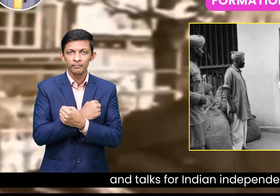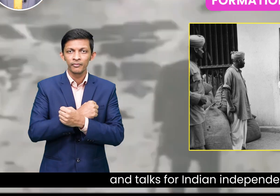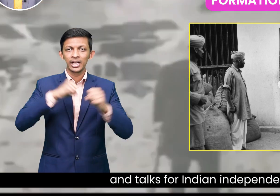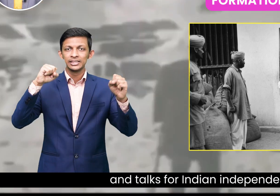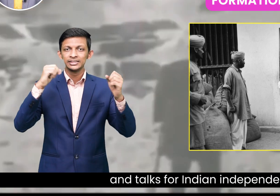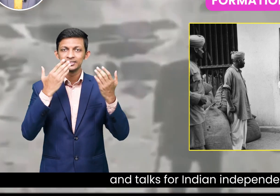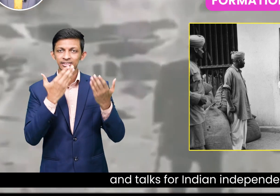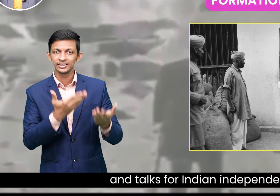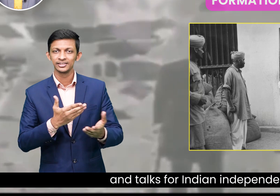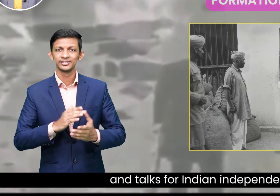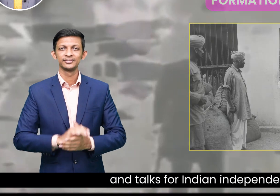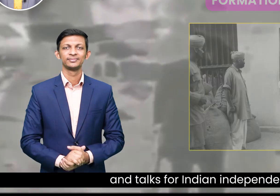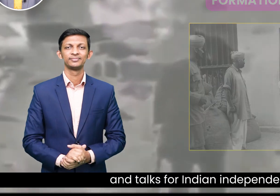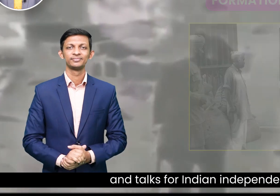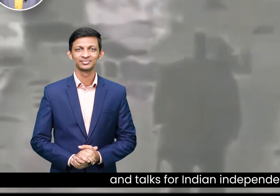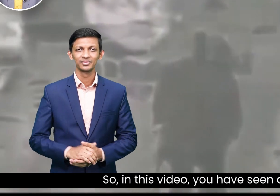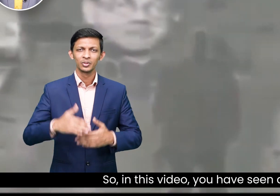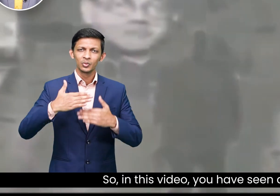independence.